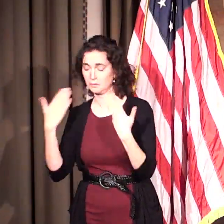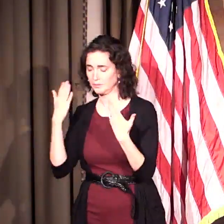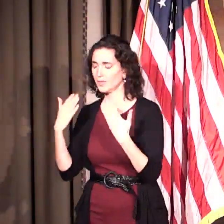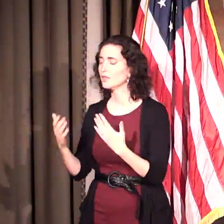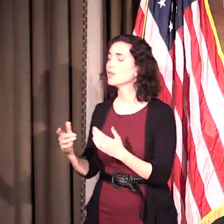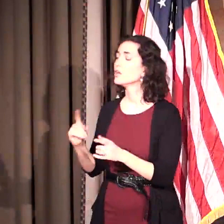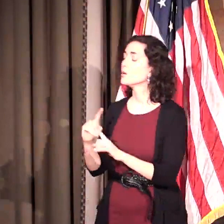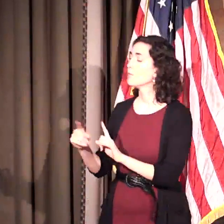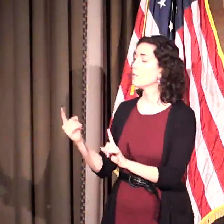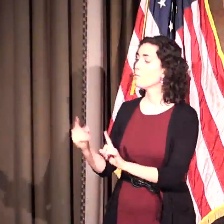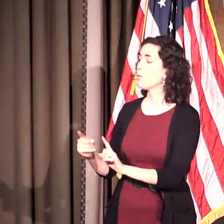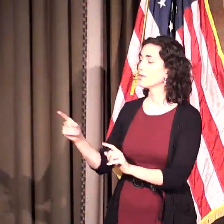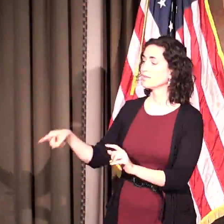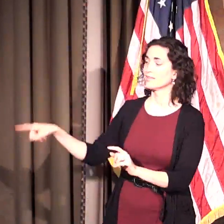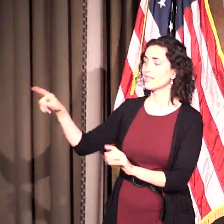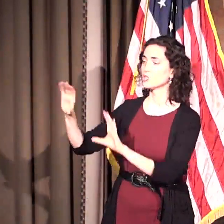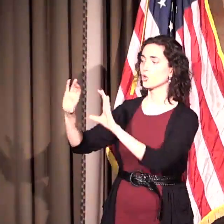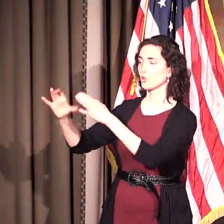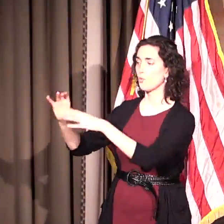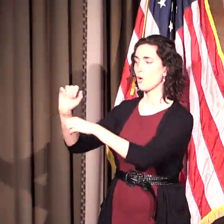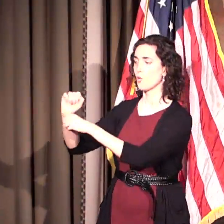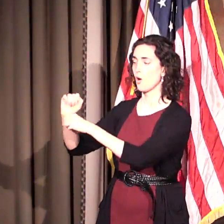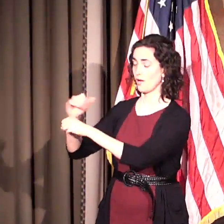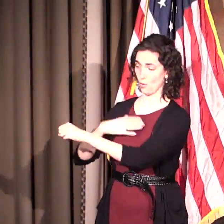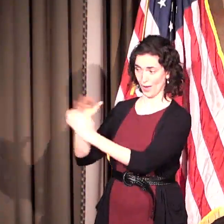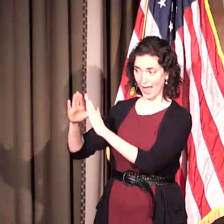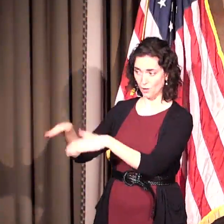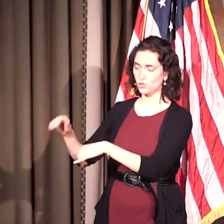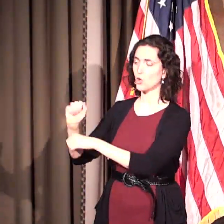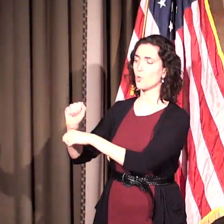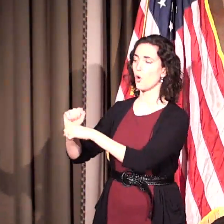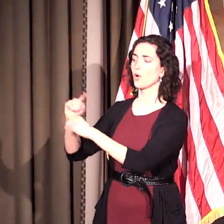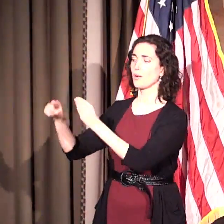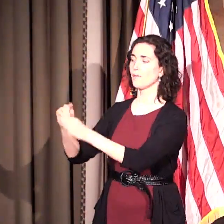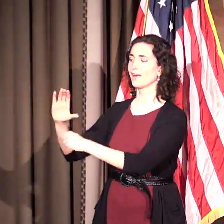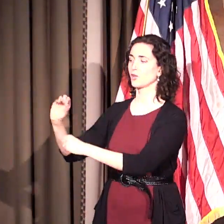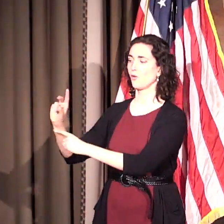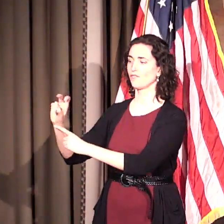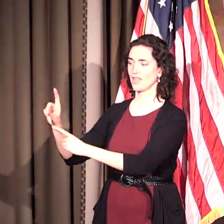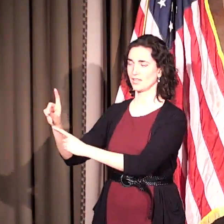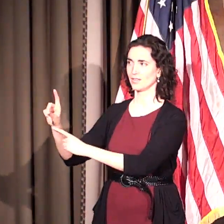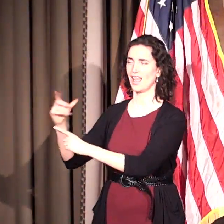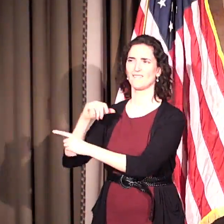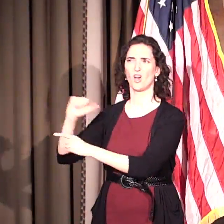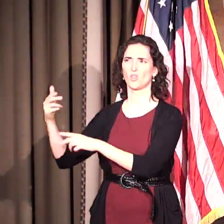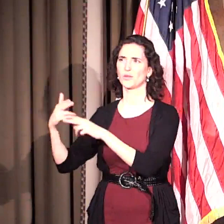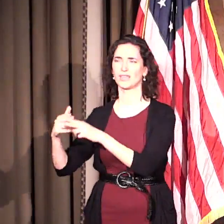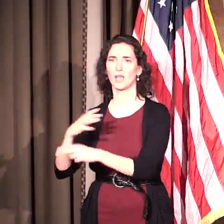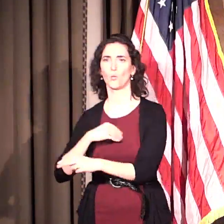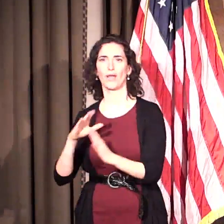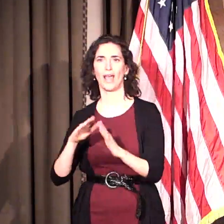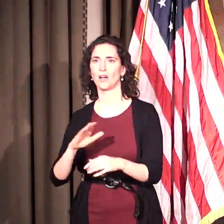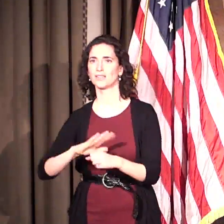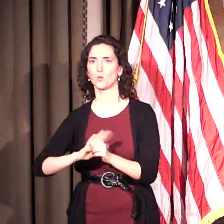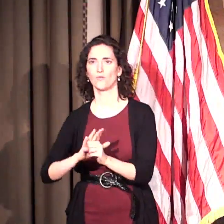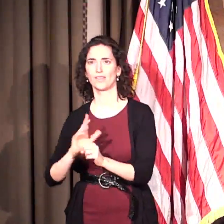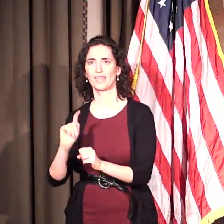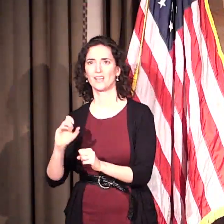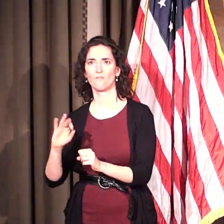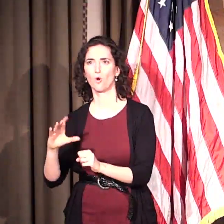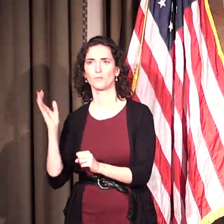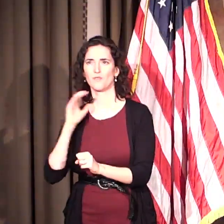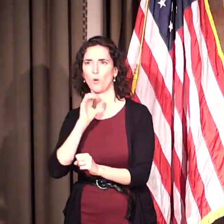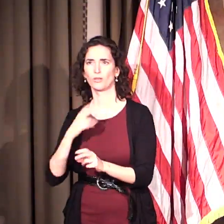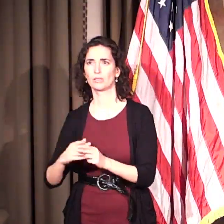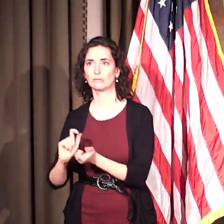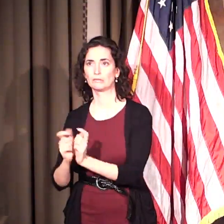a COVID group working out of the White House now. It's not called the White House Coronavirus Task Force, I don't think. But